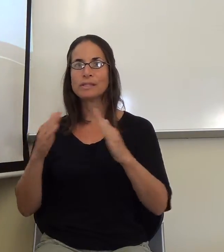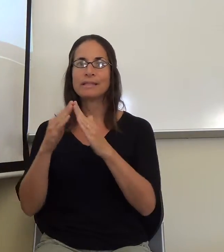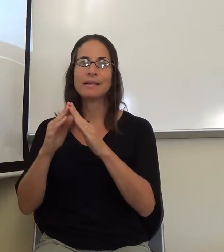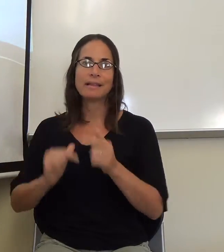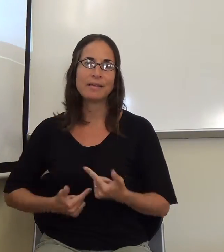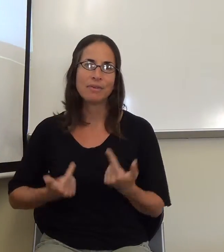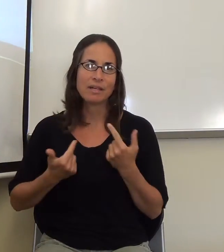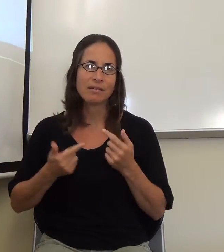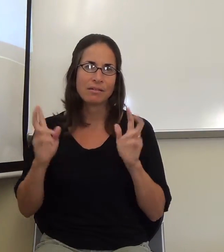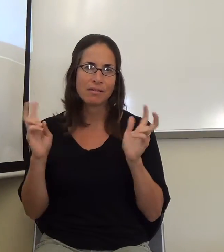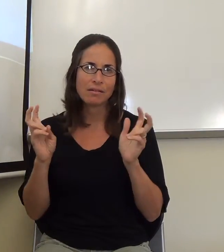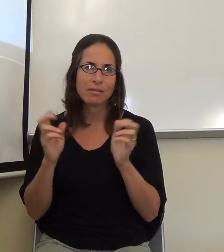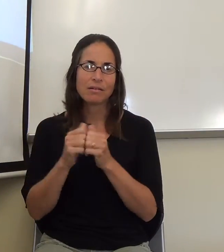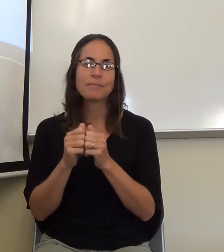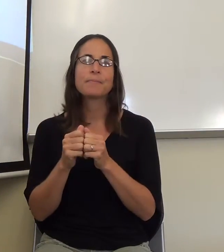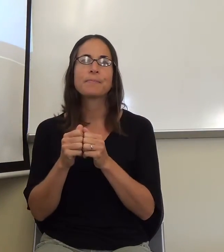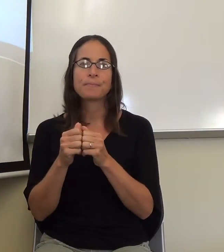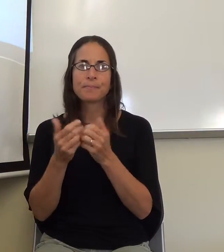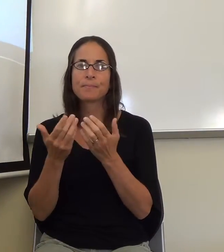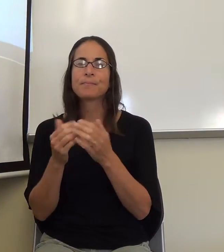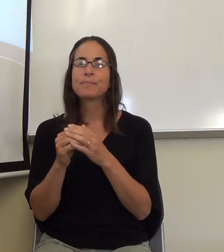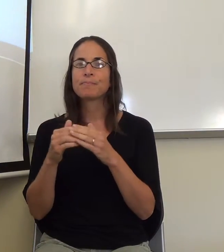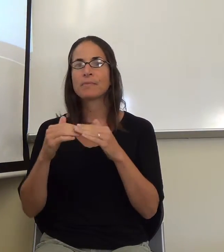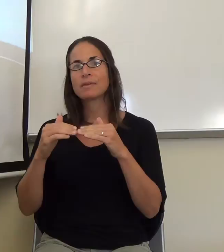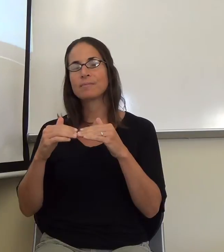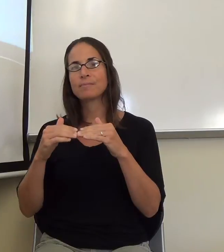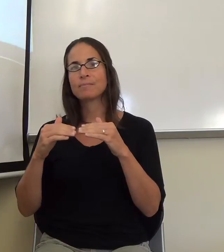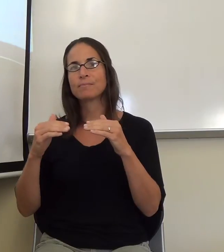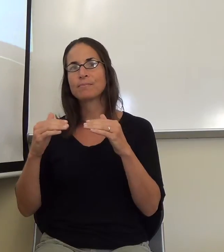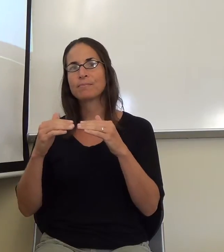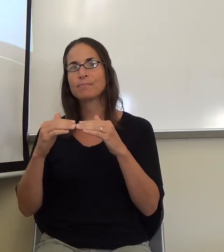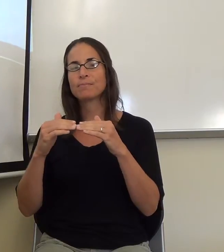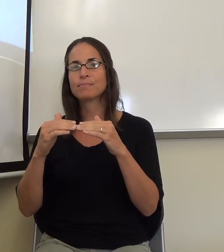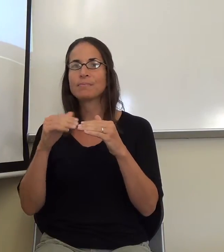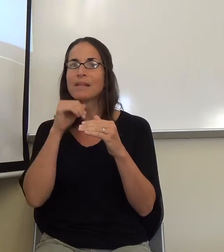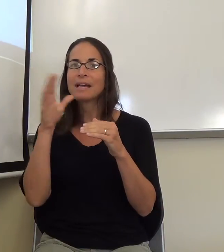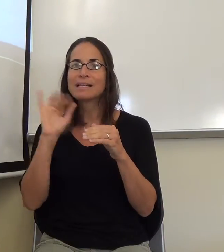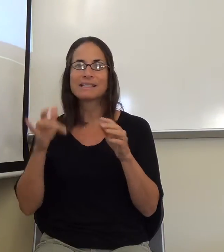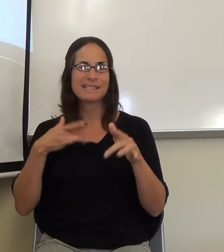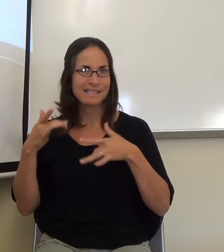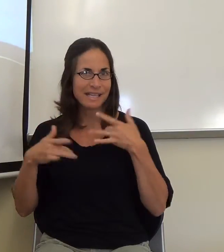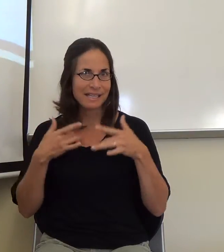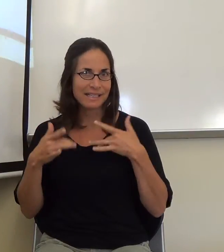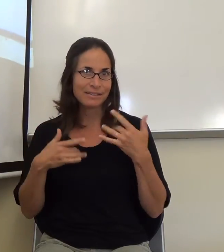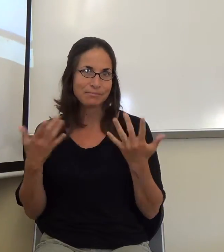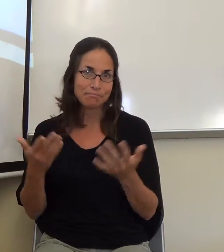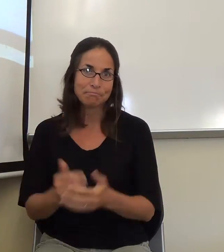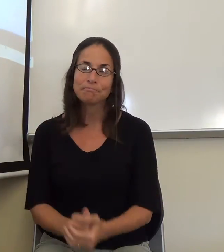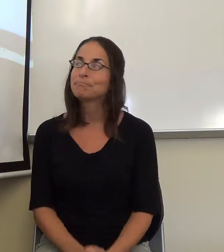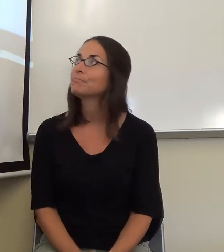was less exciting than living in the city, okay? Nowadays, it's